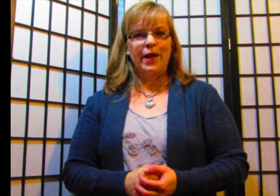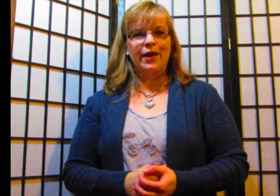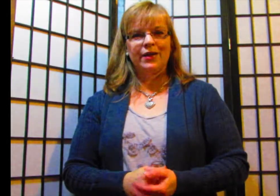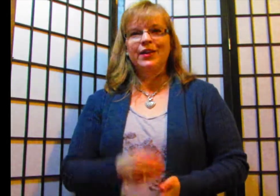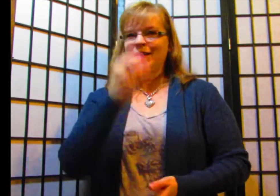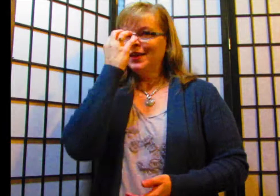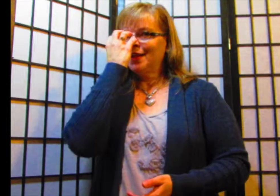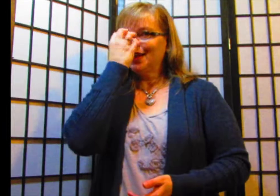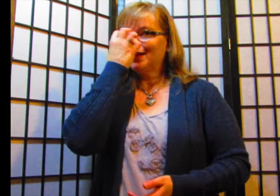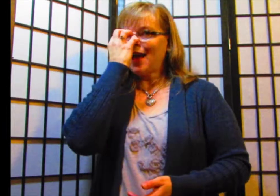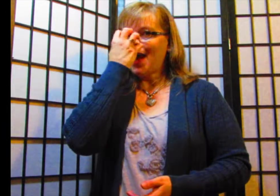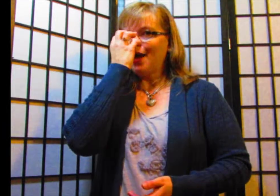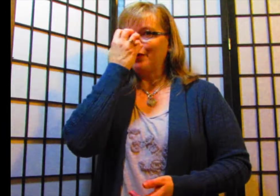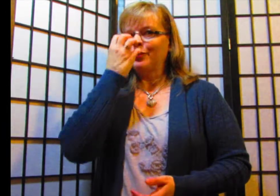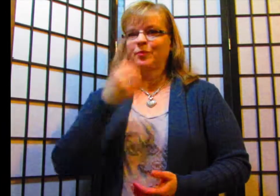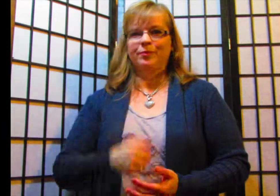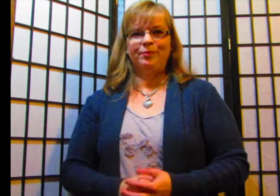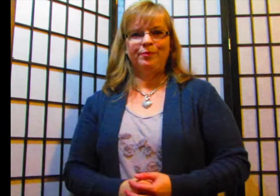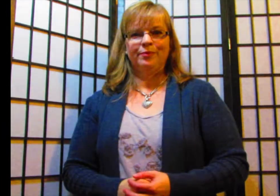wear. Clown.